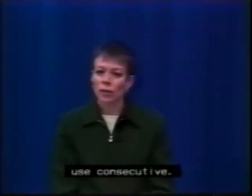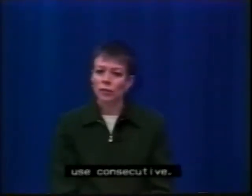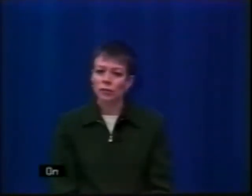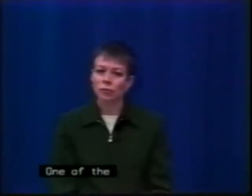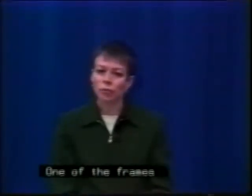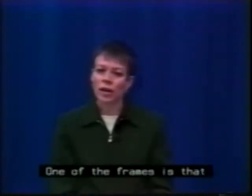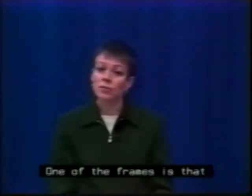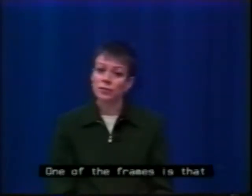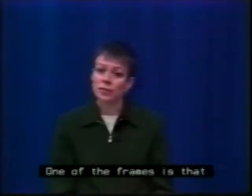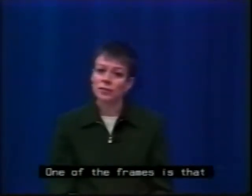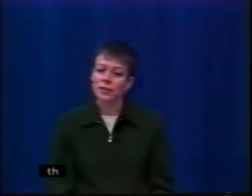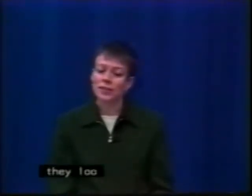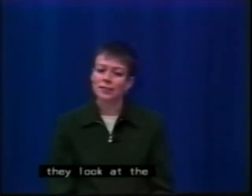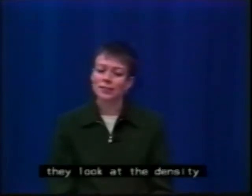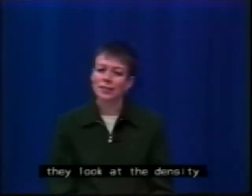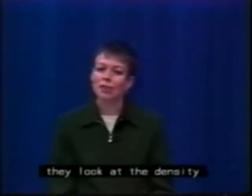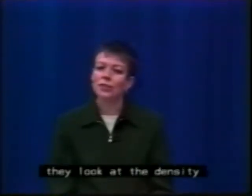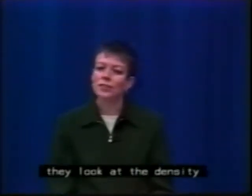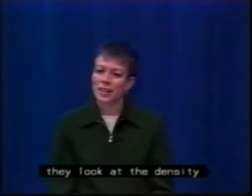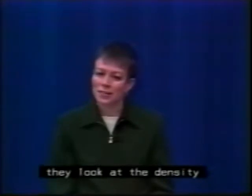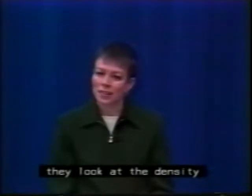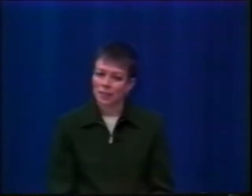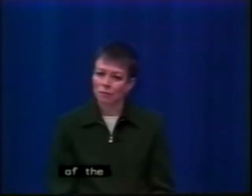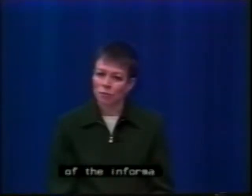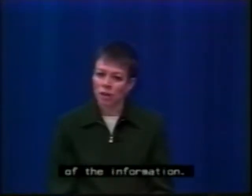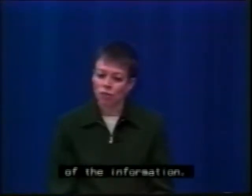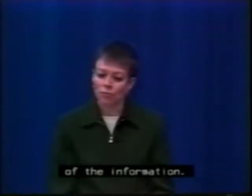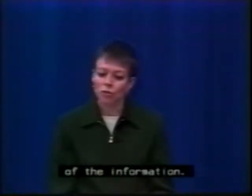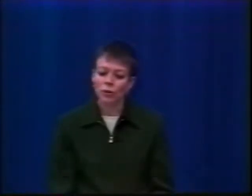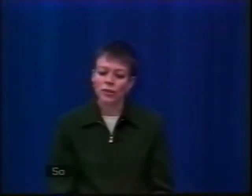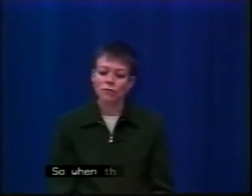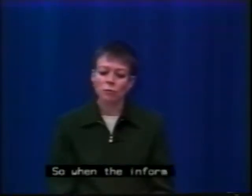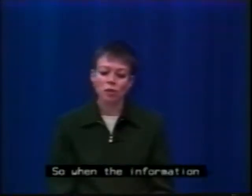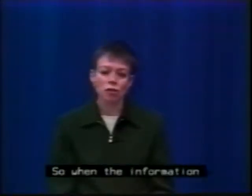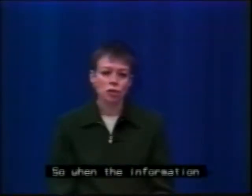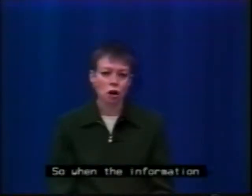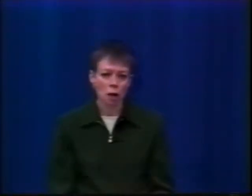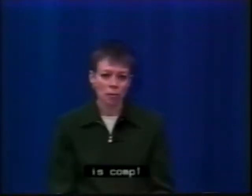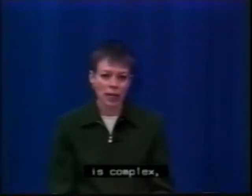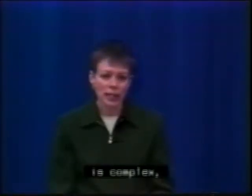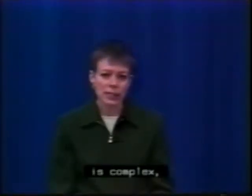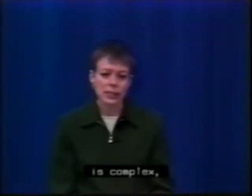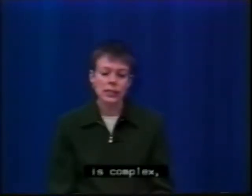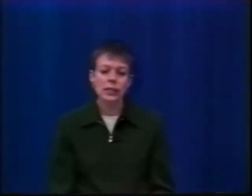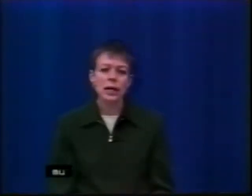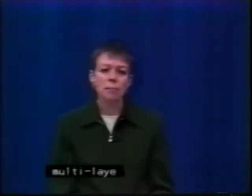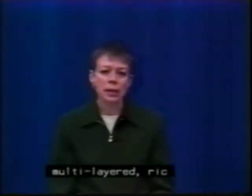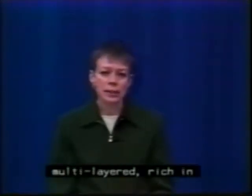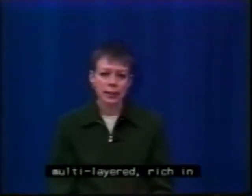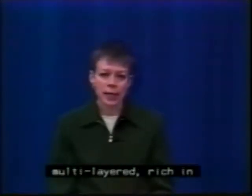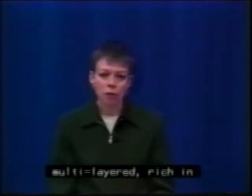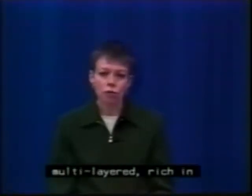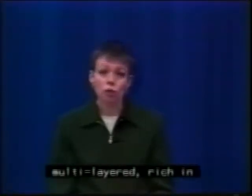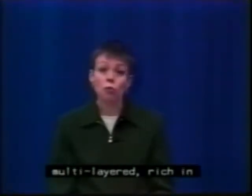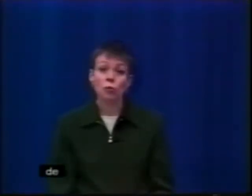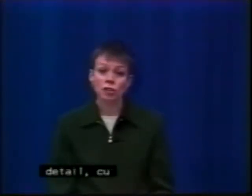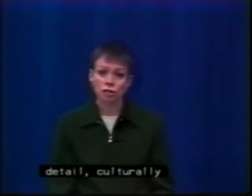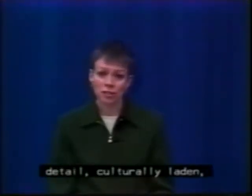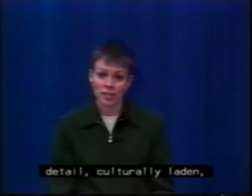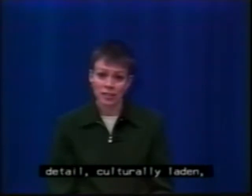of the frames is that they look at the density of the information. So when the information is complex, multi-layered, rich in